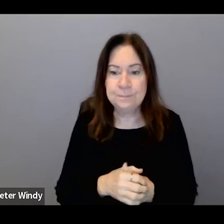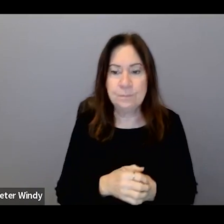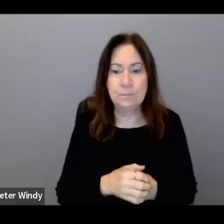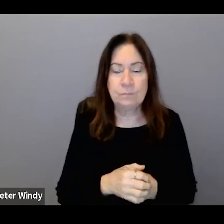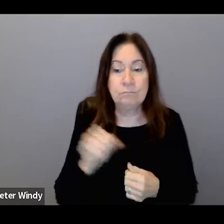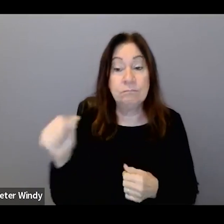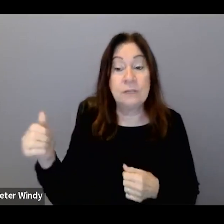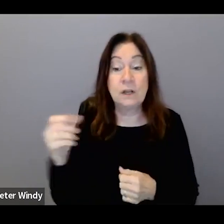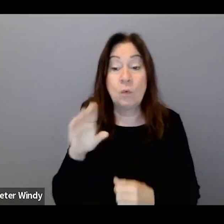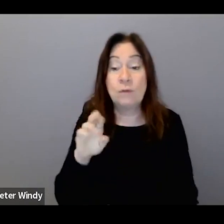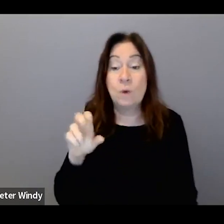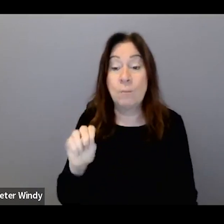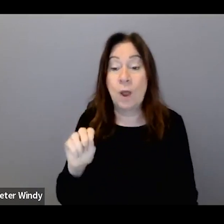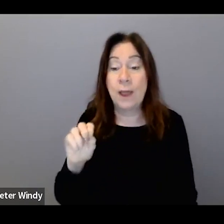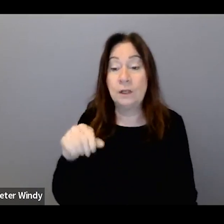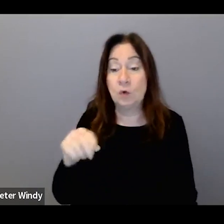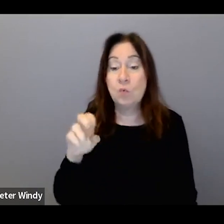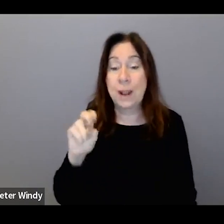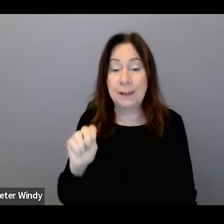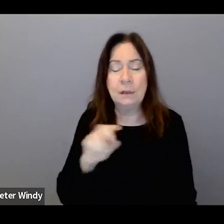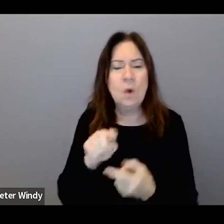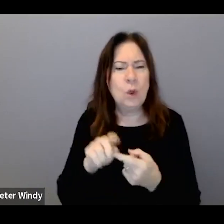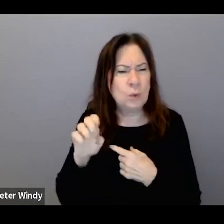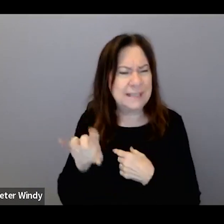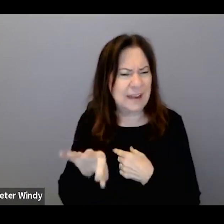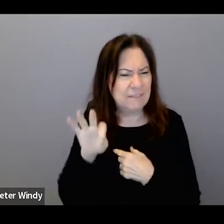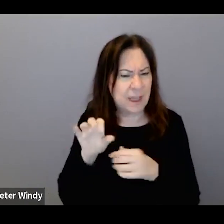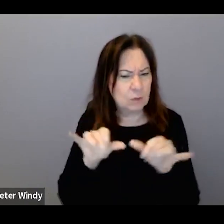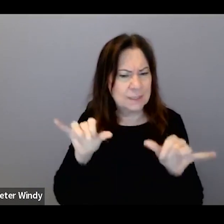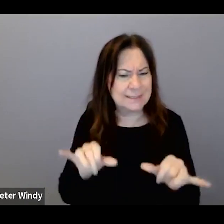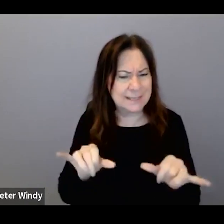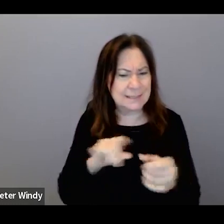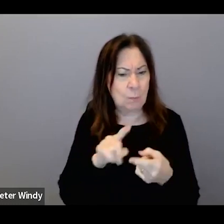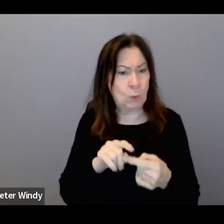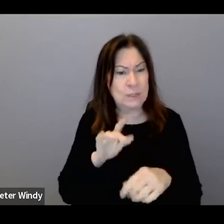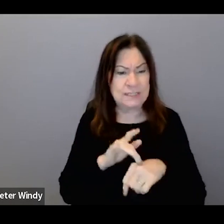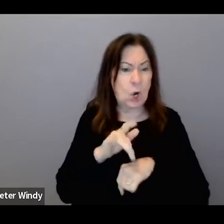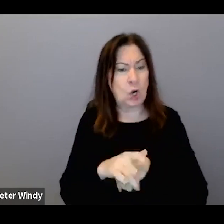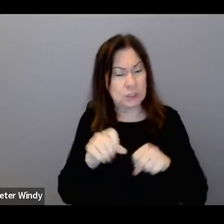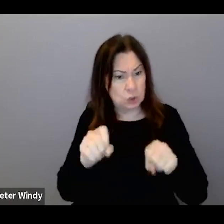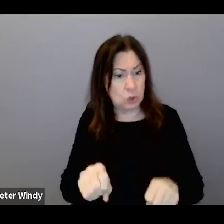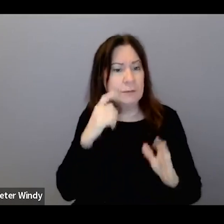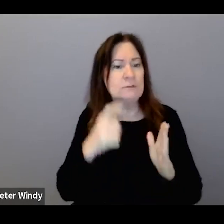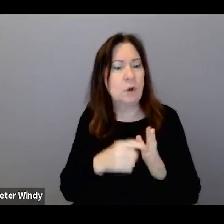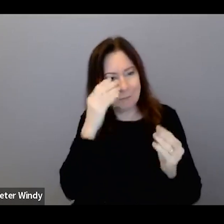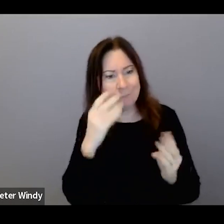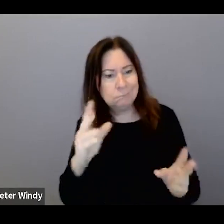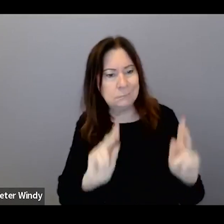Another one from Brian Queen. When was lead found in the system, and when was the earliest you could have notified the public?